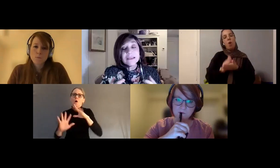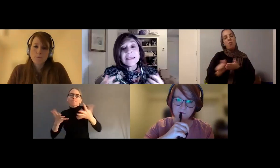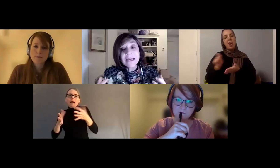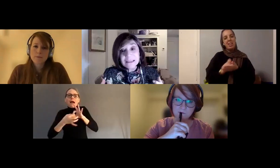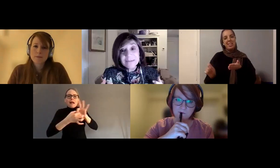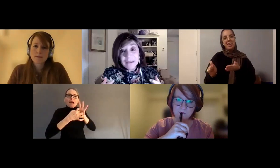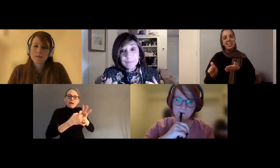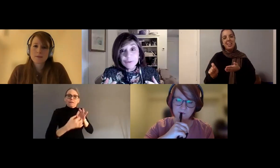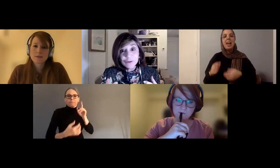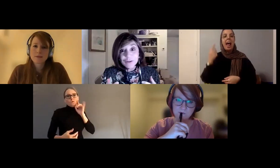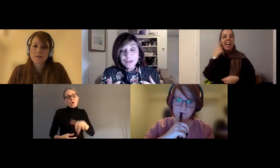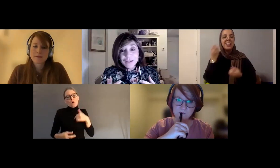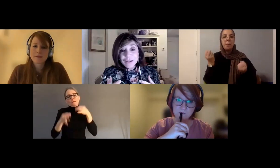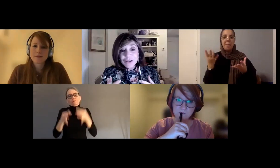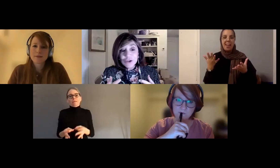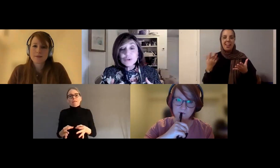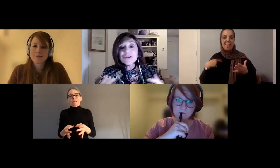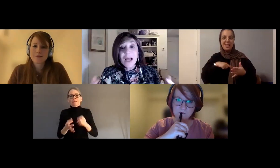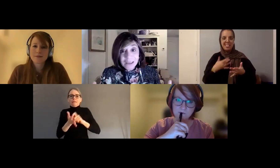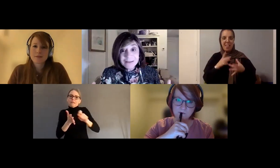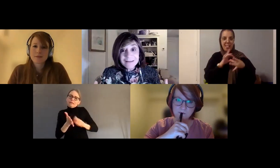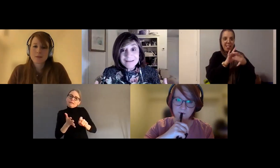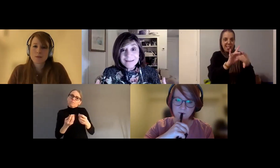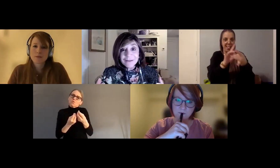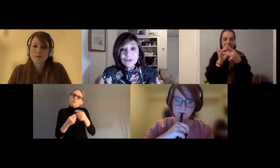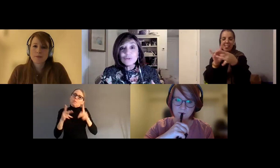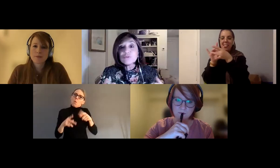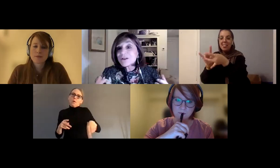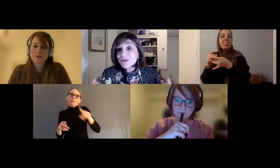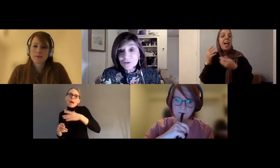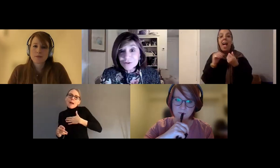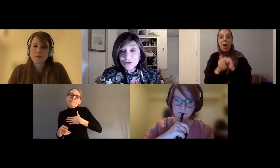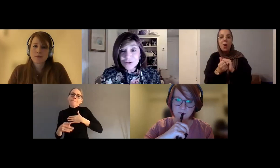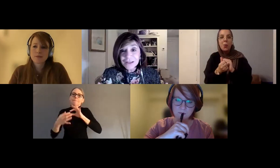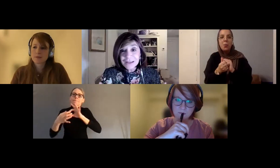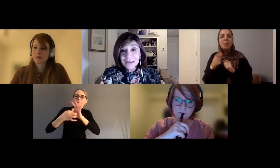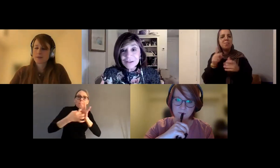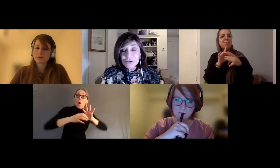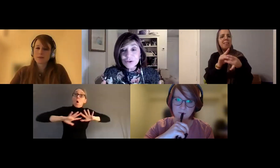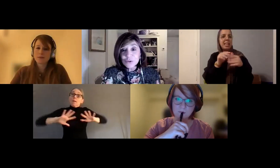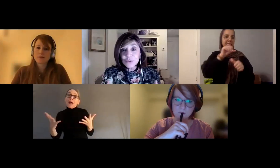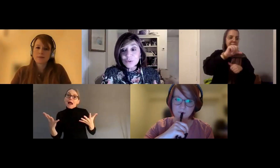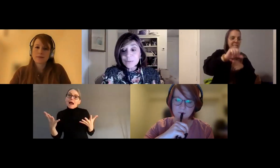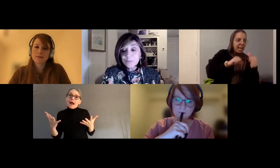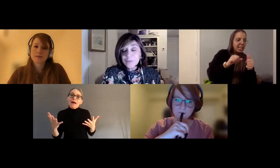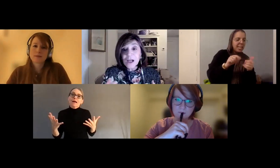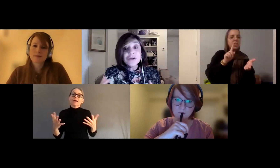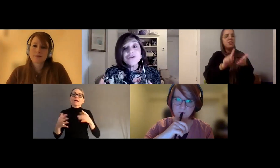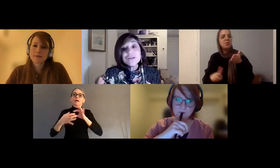what connects people to science, to research,